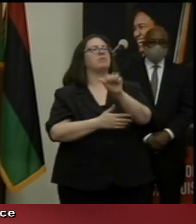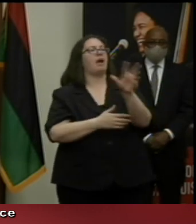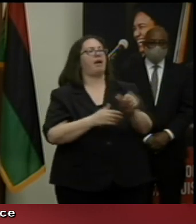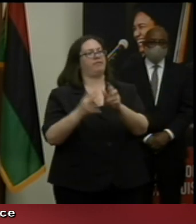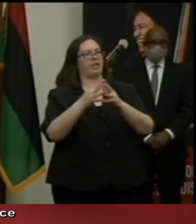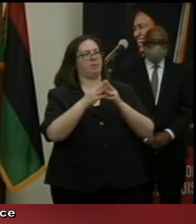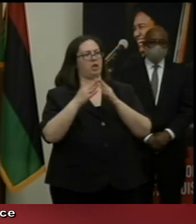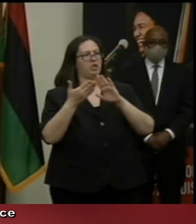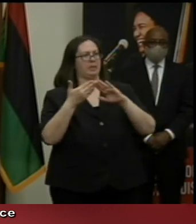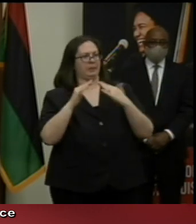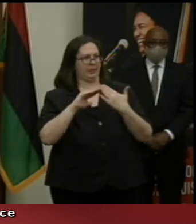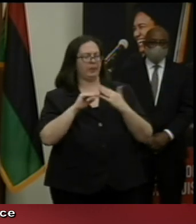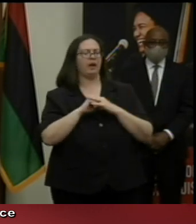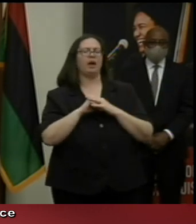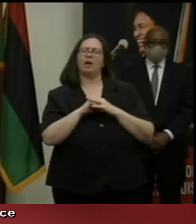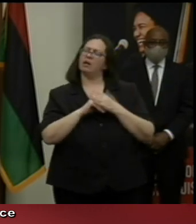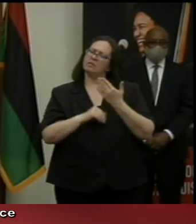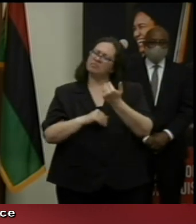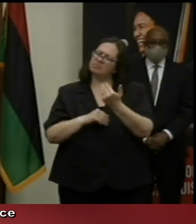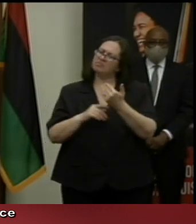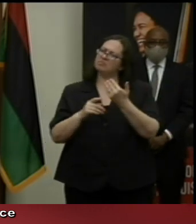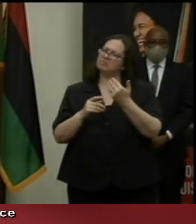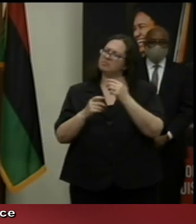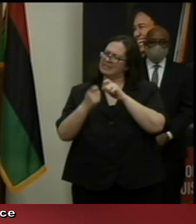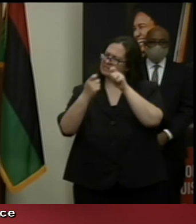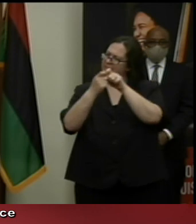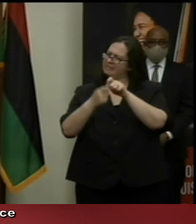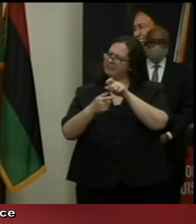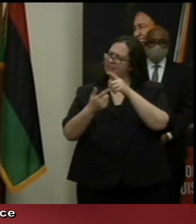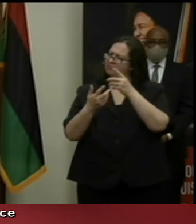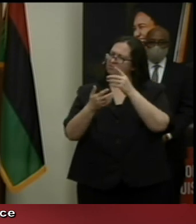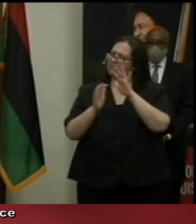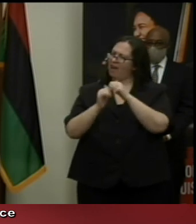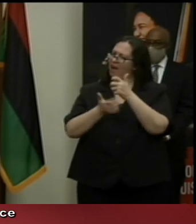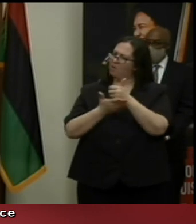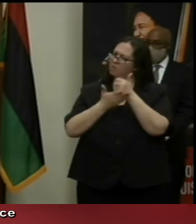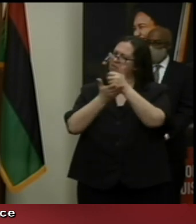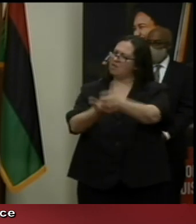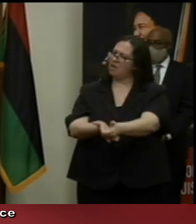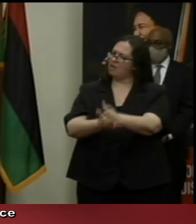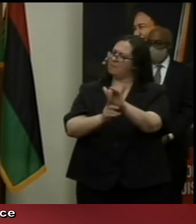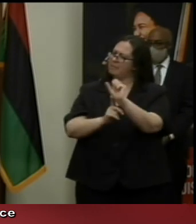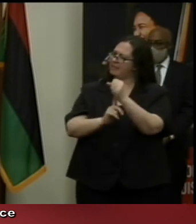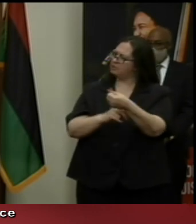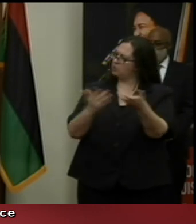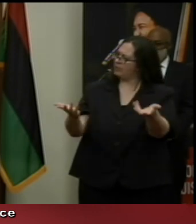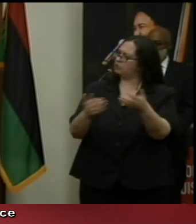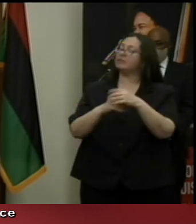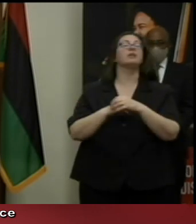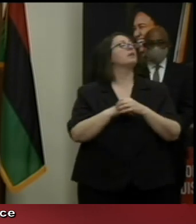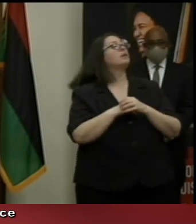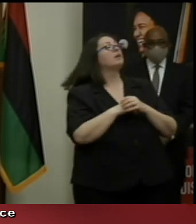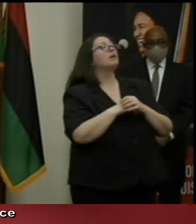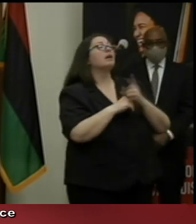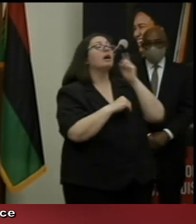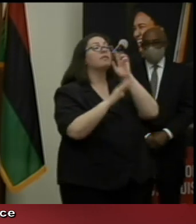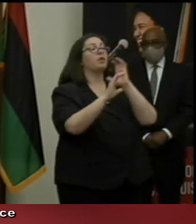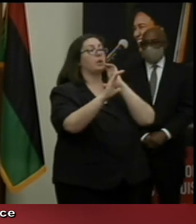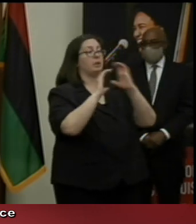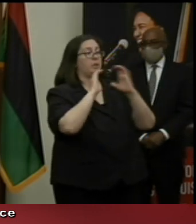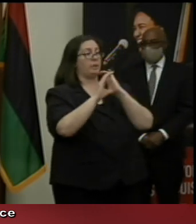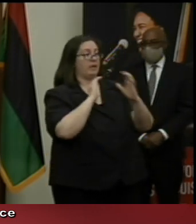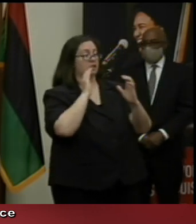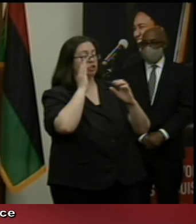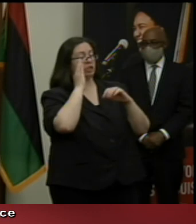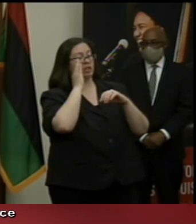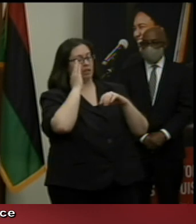now. Mhm. So can you give us specifics on what you're doing to help with that situation? On the communication front, I